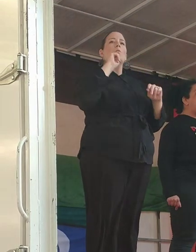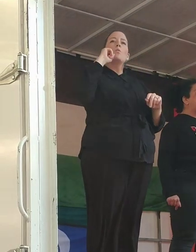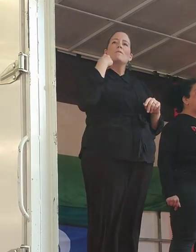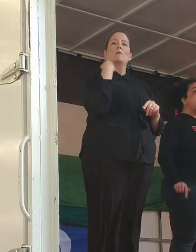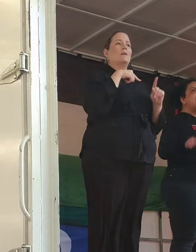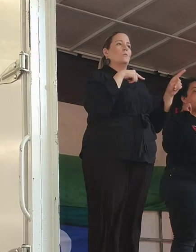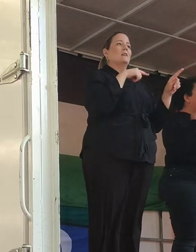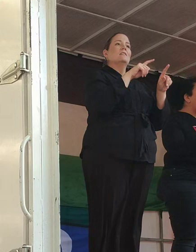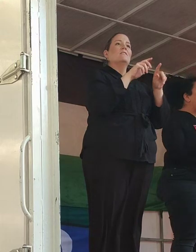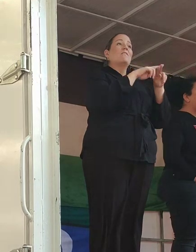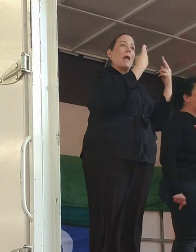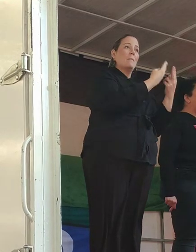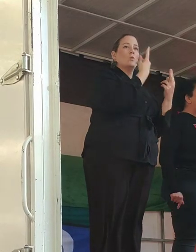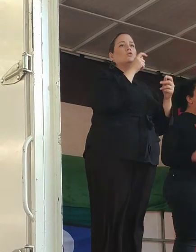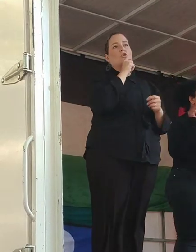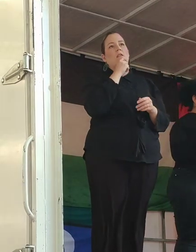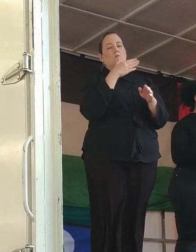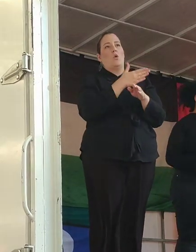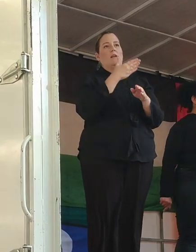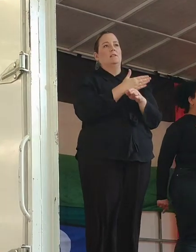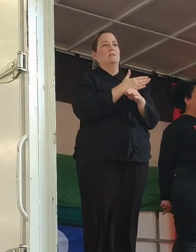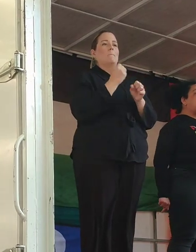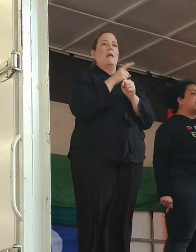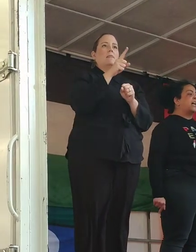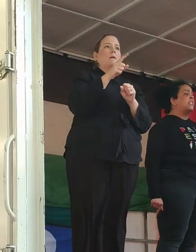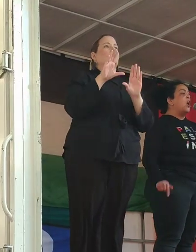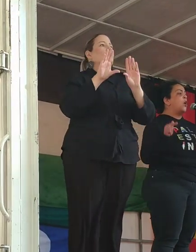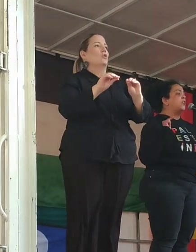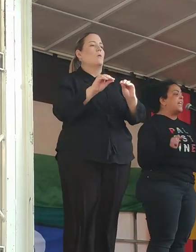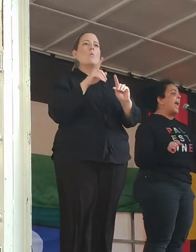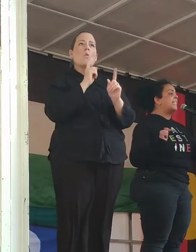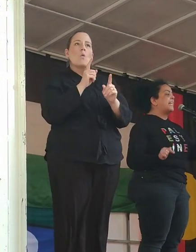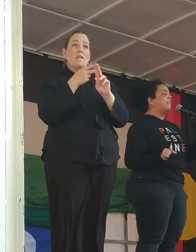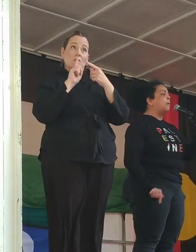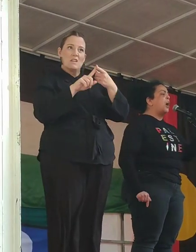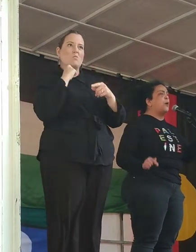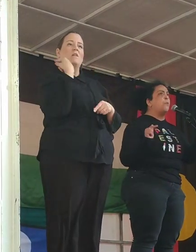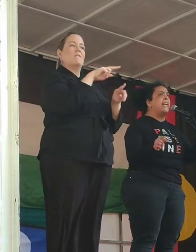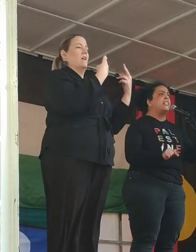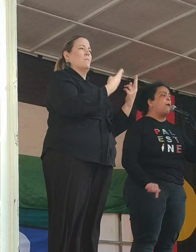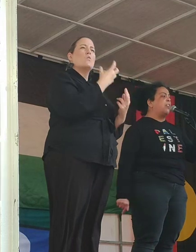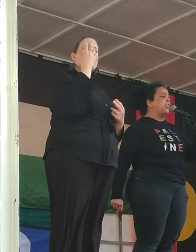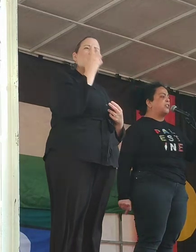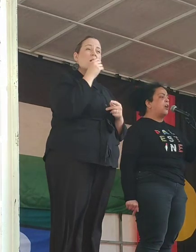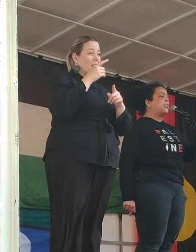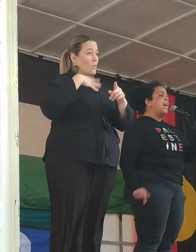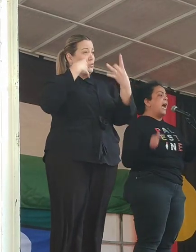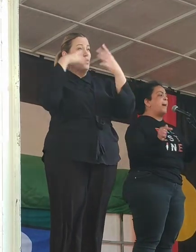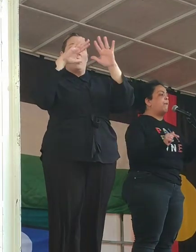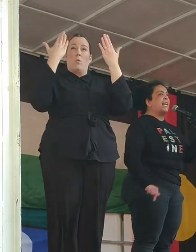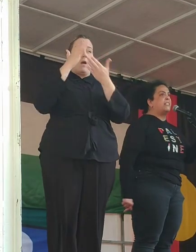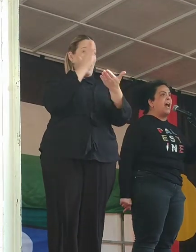killed these journalists' families to break them, and as a warning to journalists who dare to give the world a window on